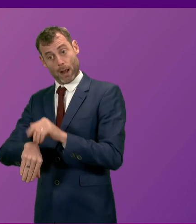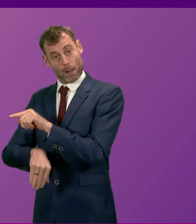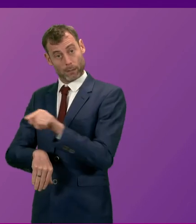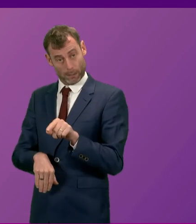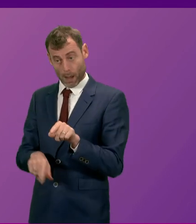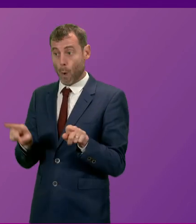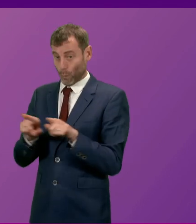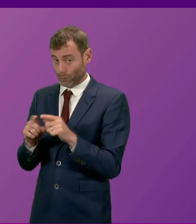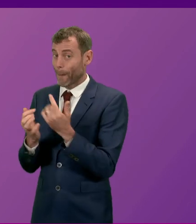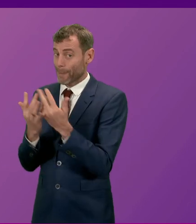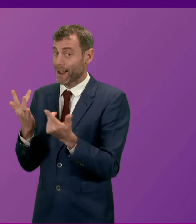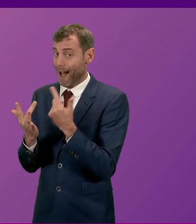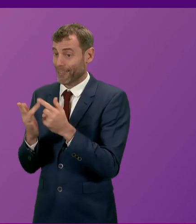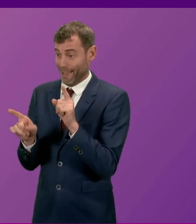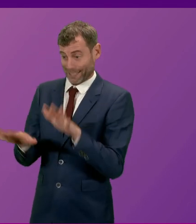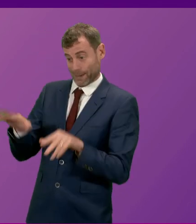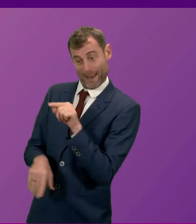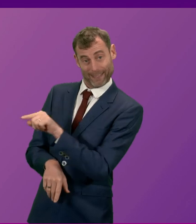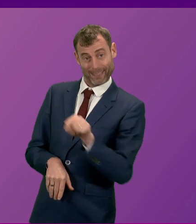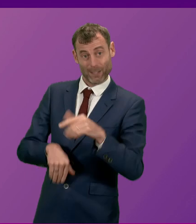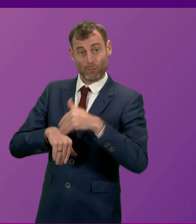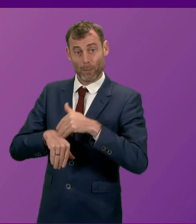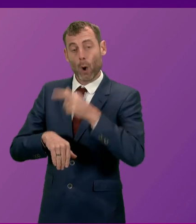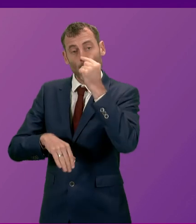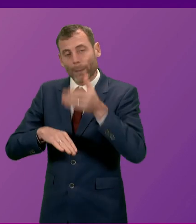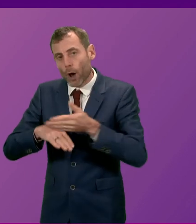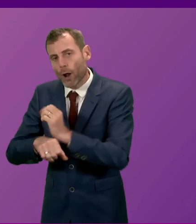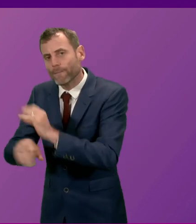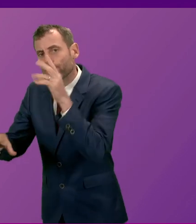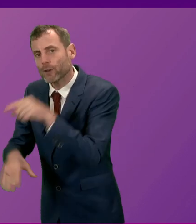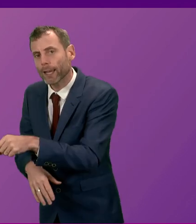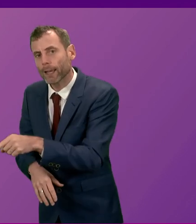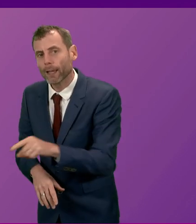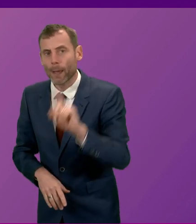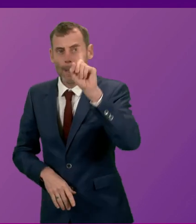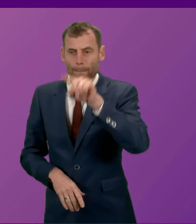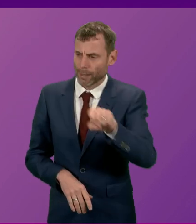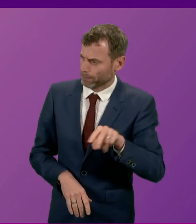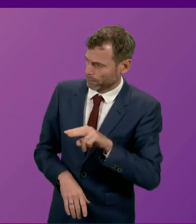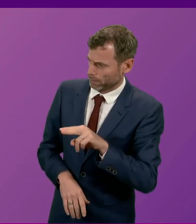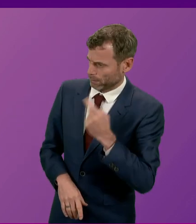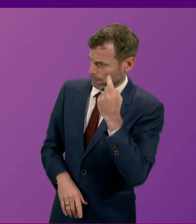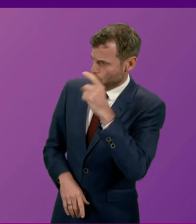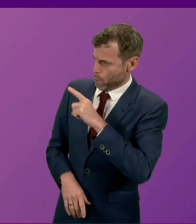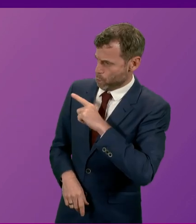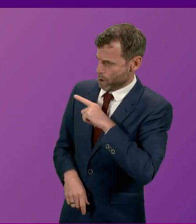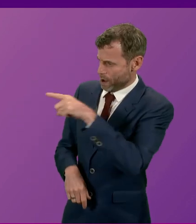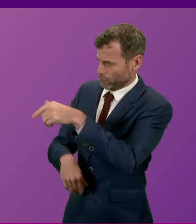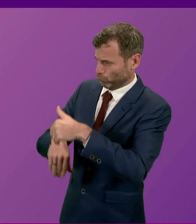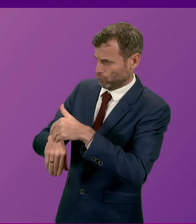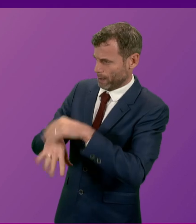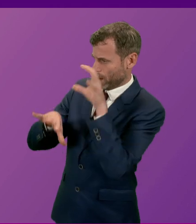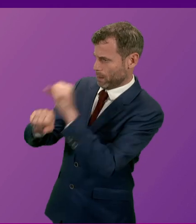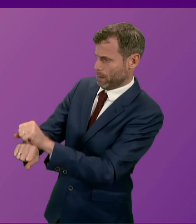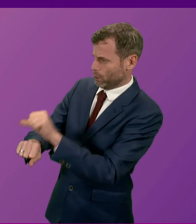like them, could be let out early. People in the real world can't get their heads around criminals not serving